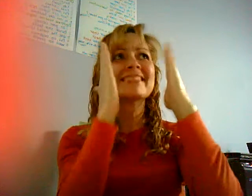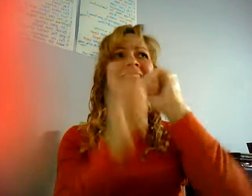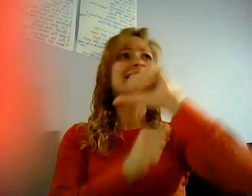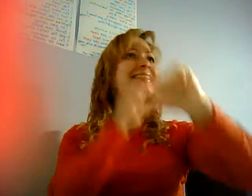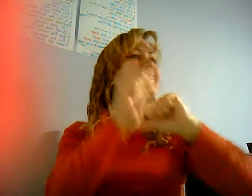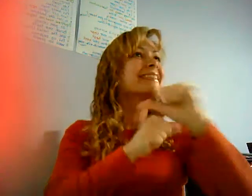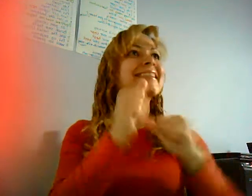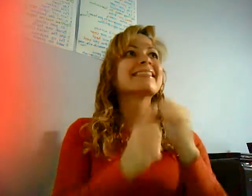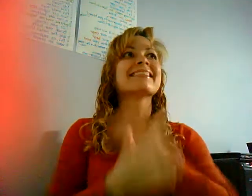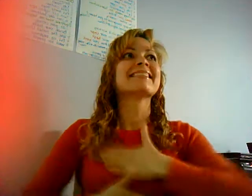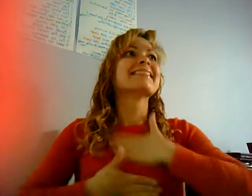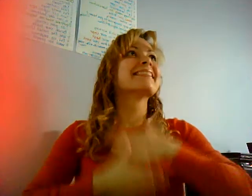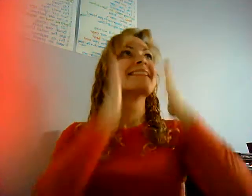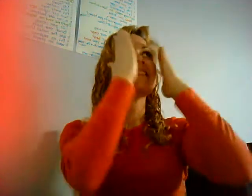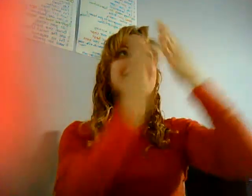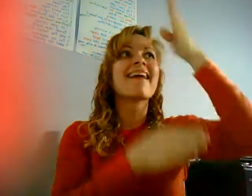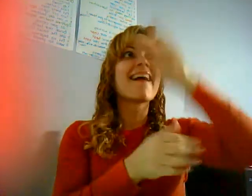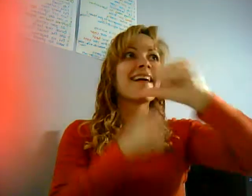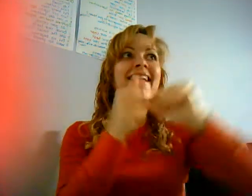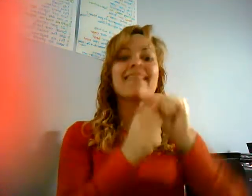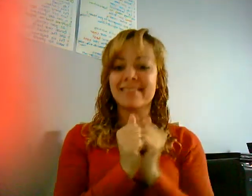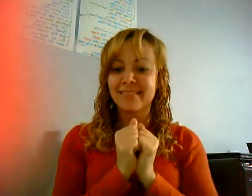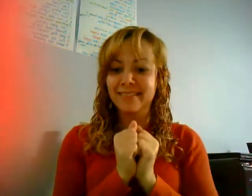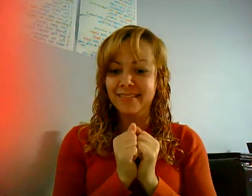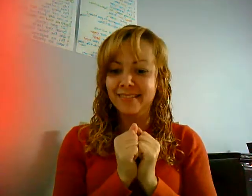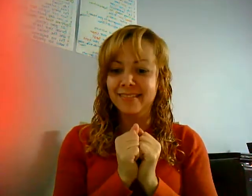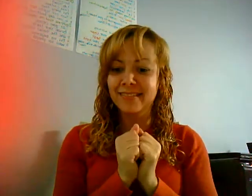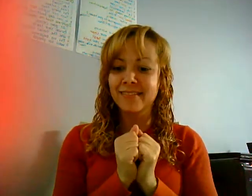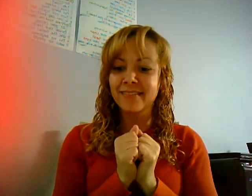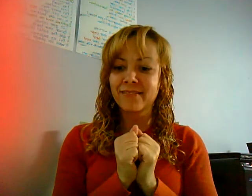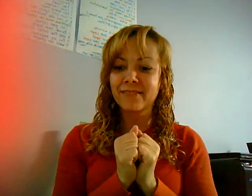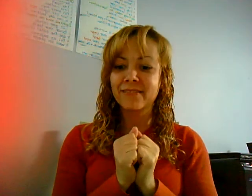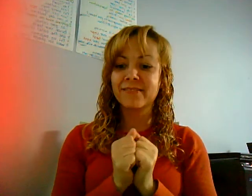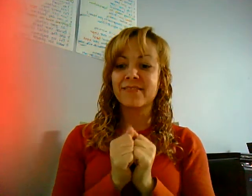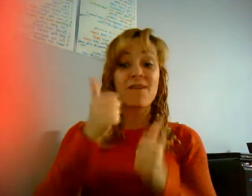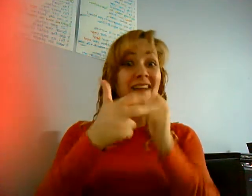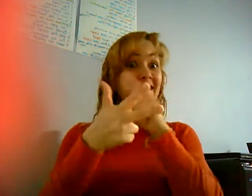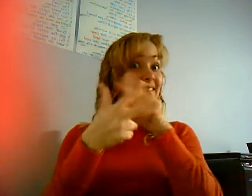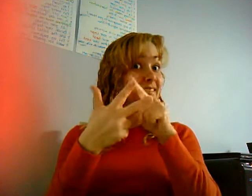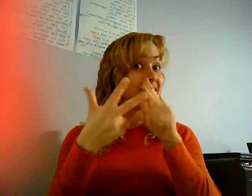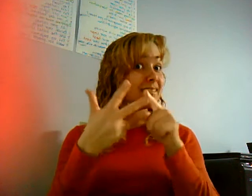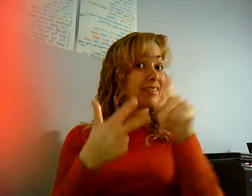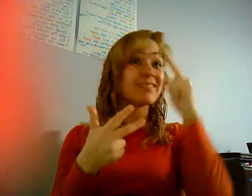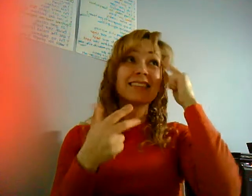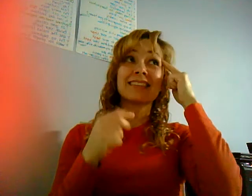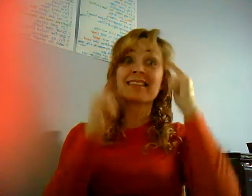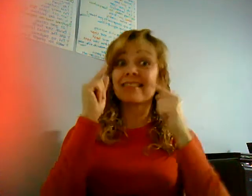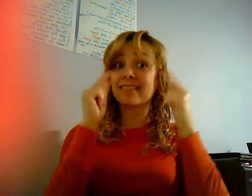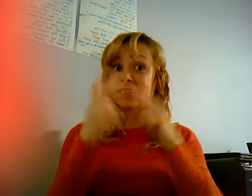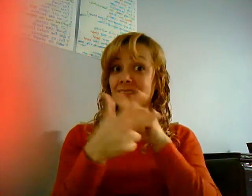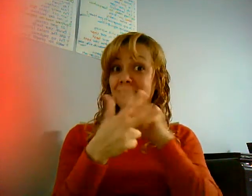am focused in encouraging one another and fellowshipping with God. Which one of these three describes